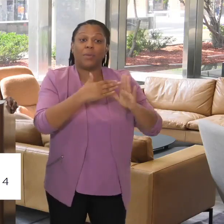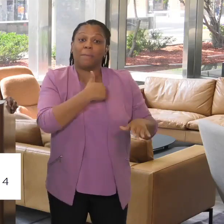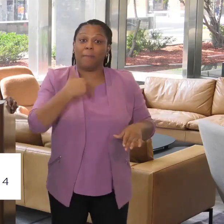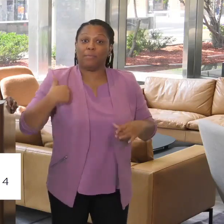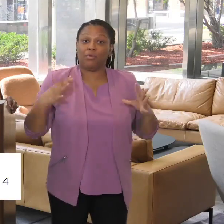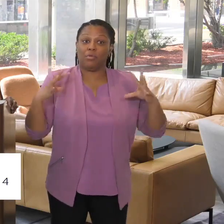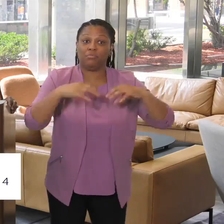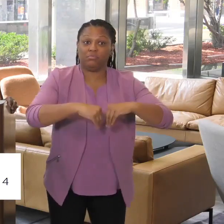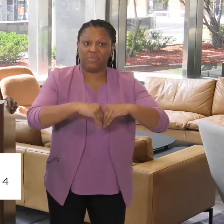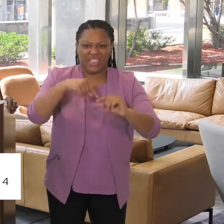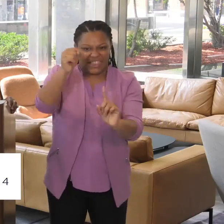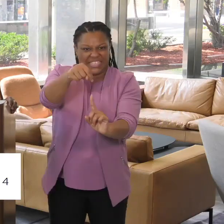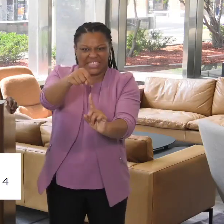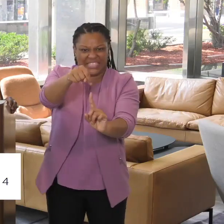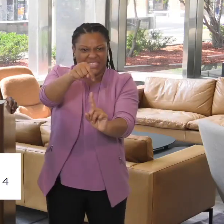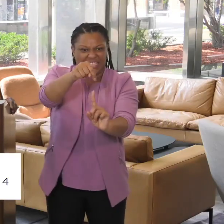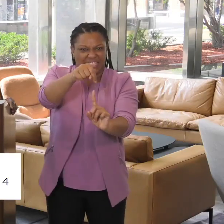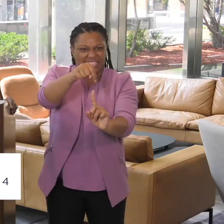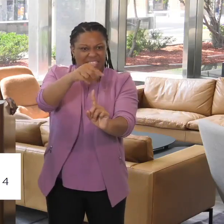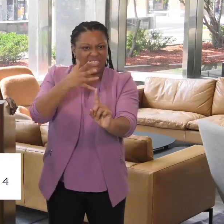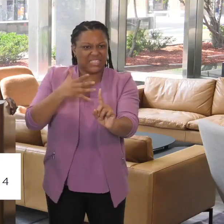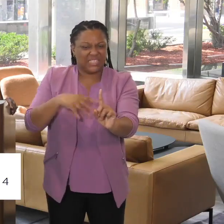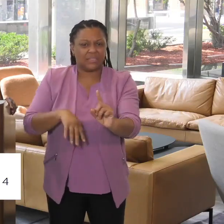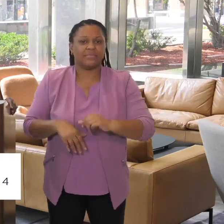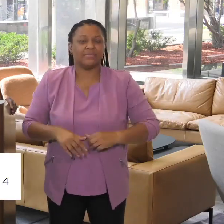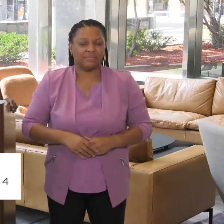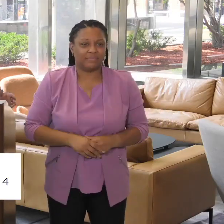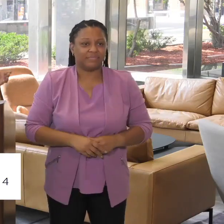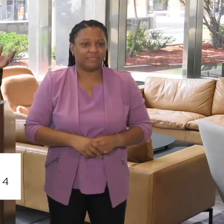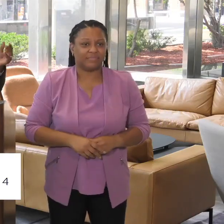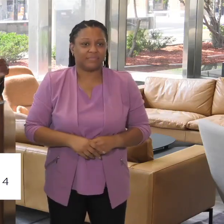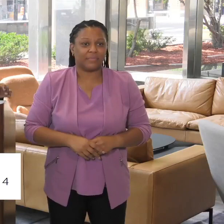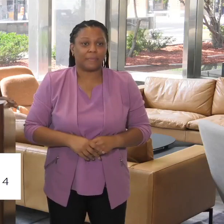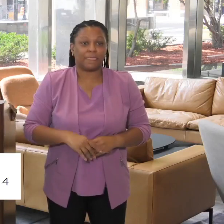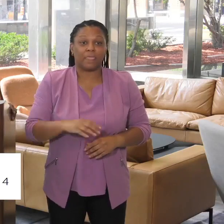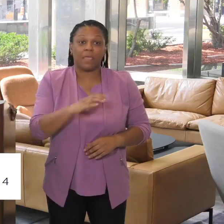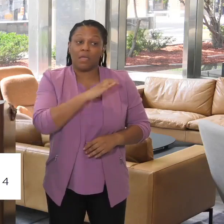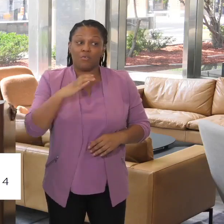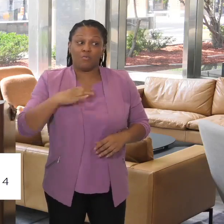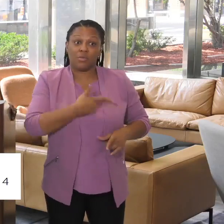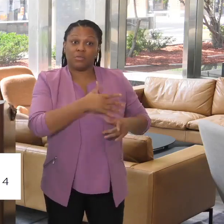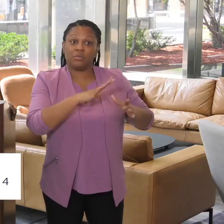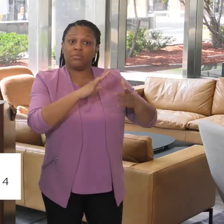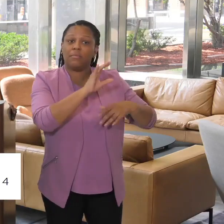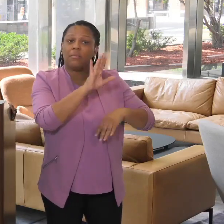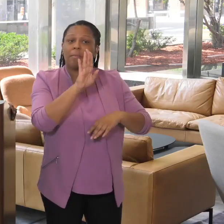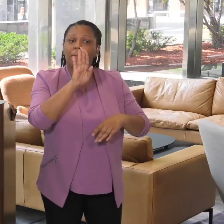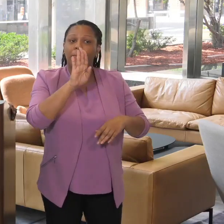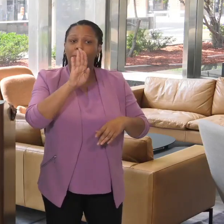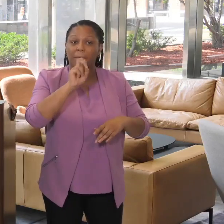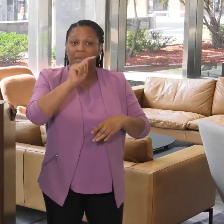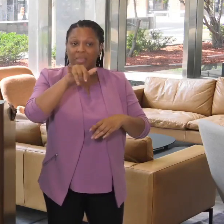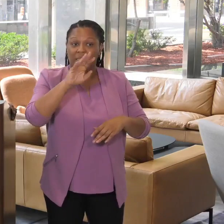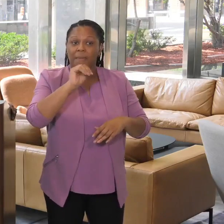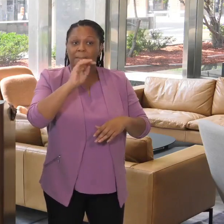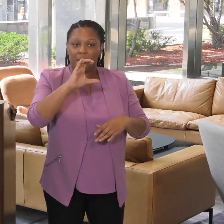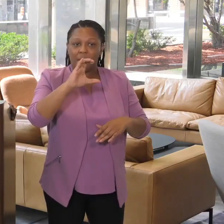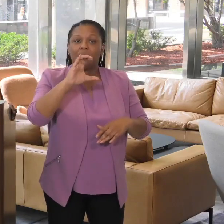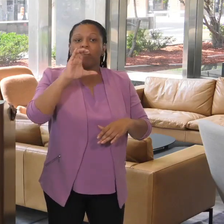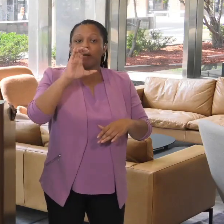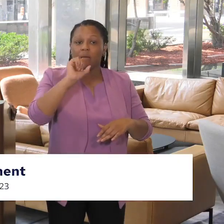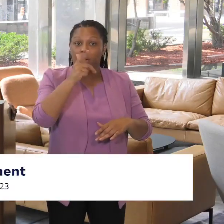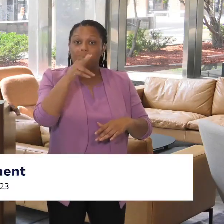big. I want to thank our congressional partner, Representative Betty McCollum, for her work and support on